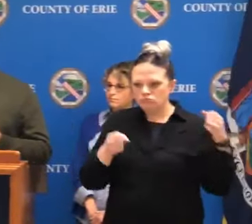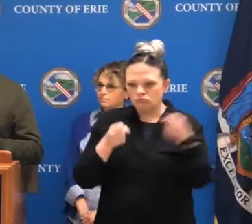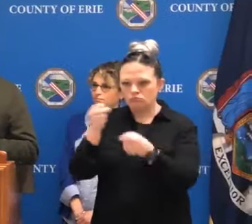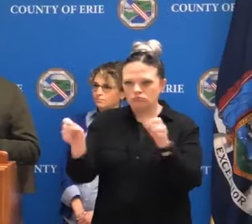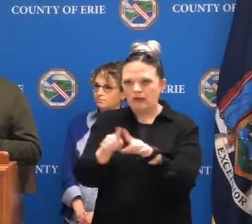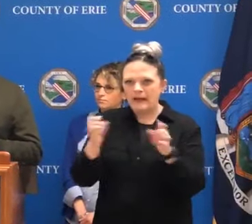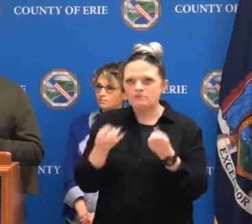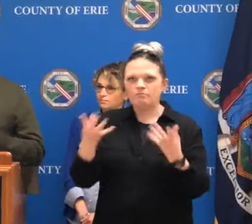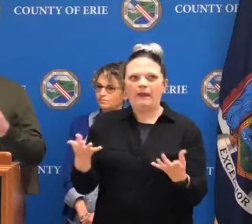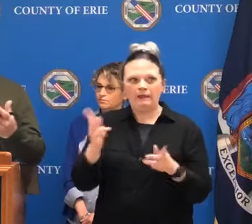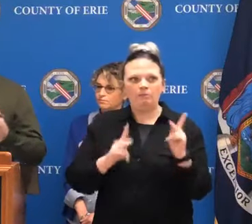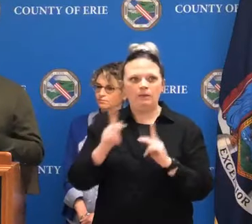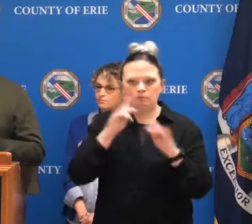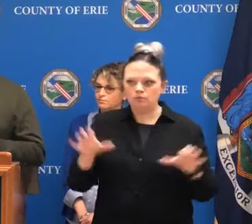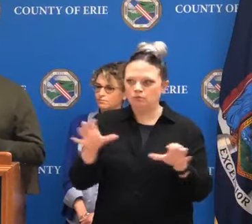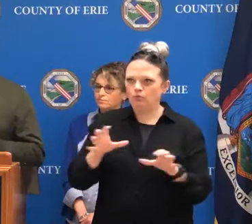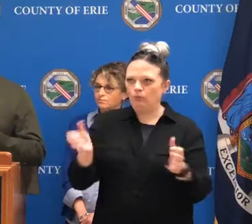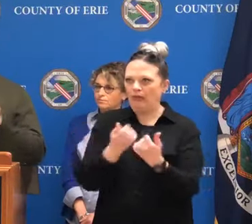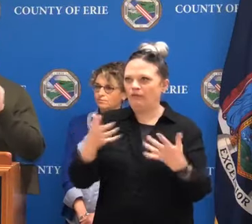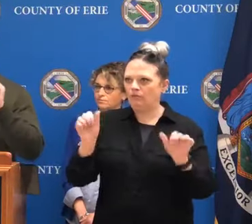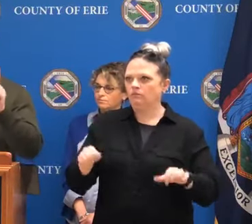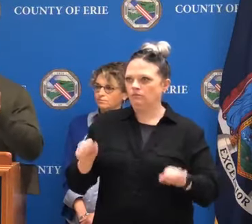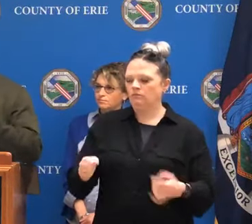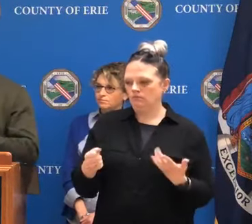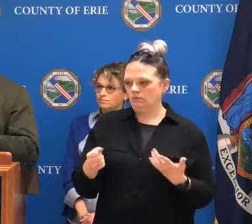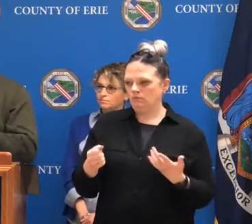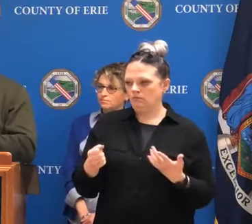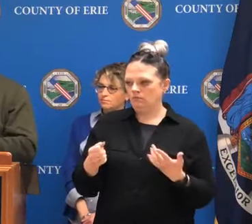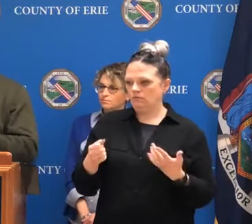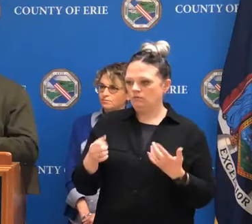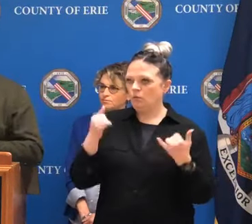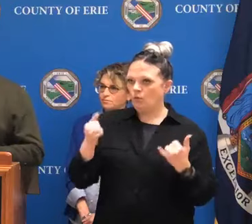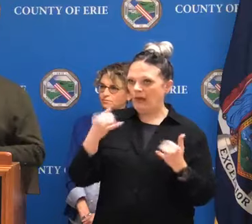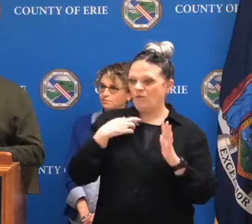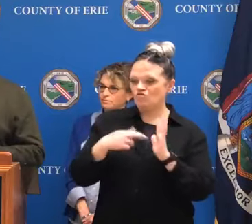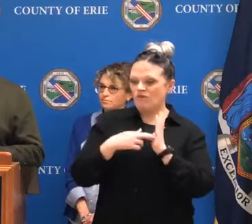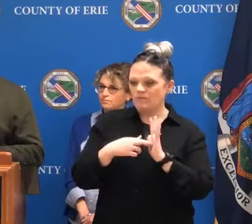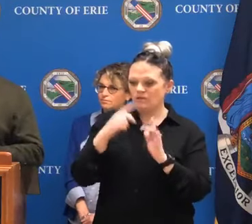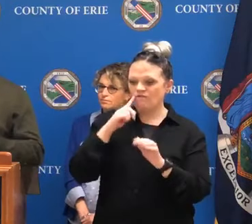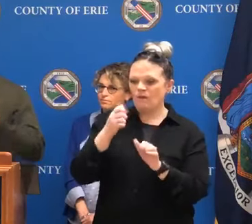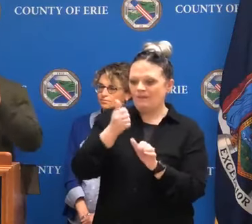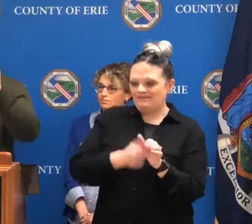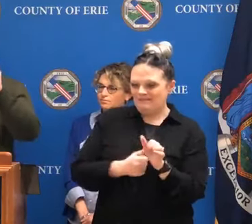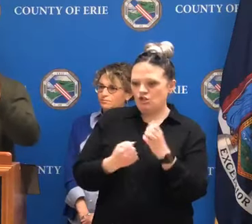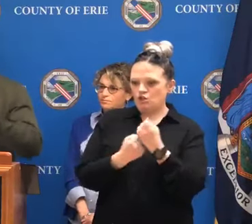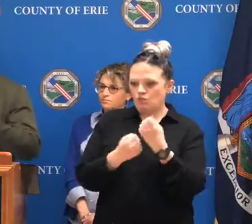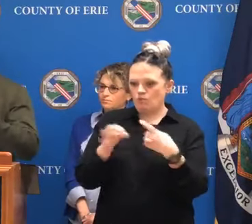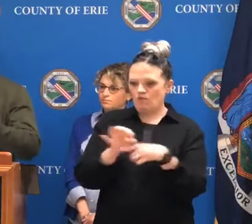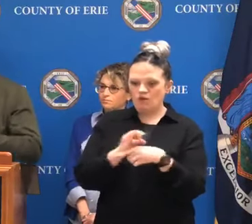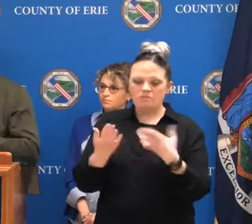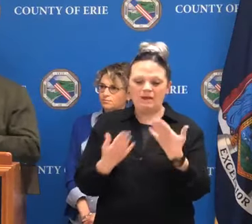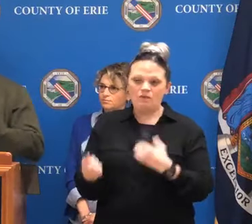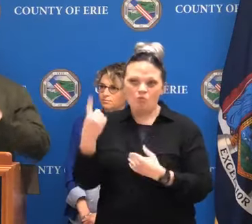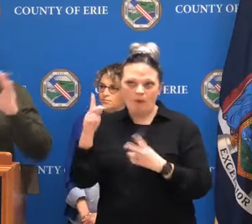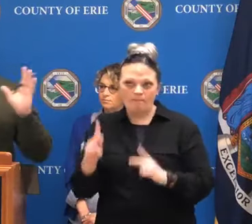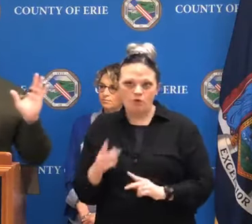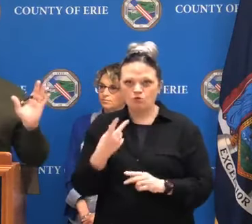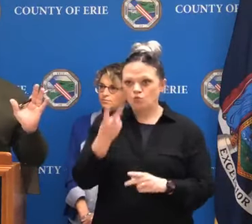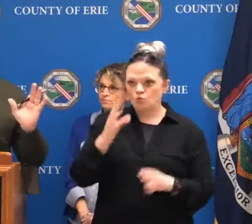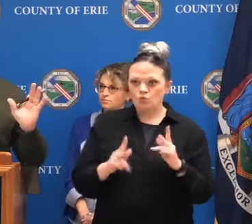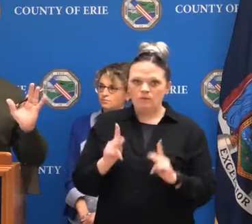done as possible. ESFs essentially work on representatives from each of those support functions. Could be one, could be two,